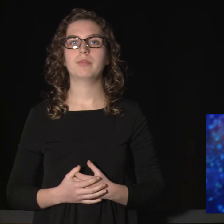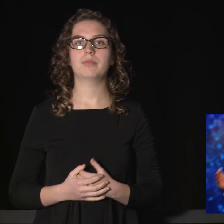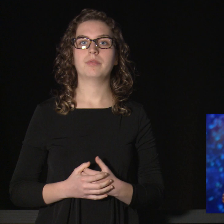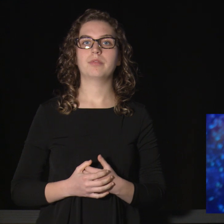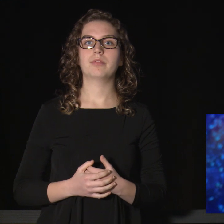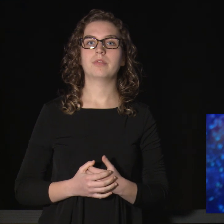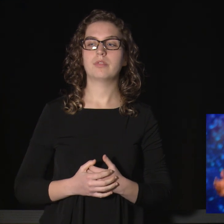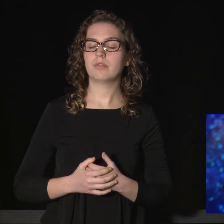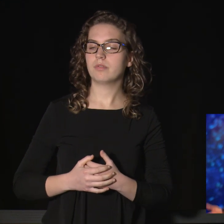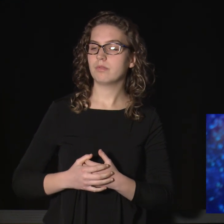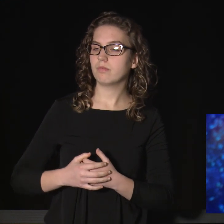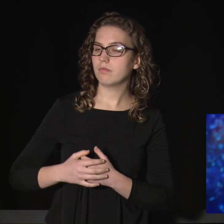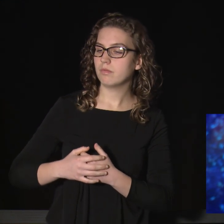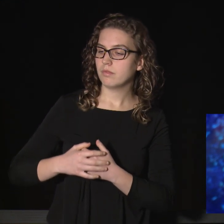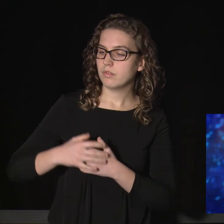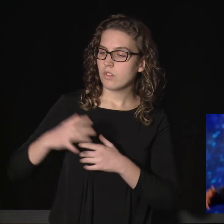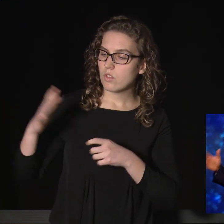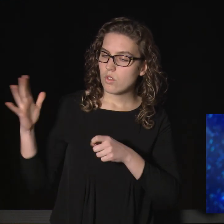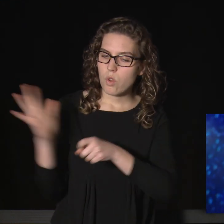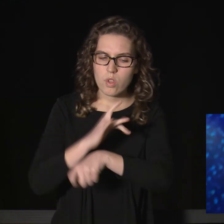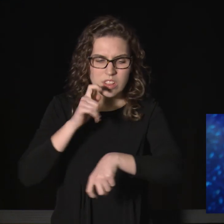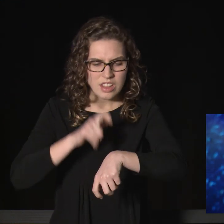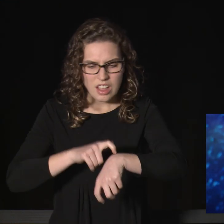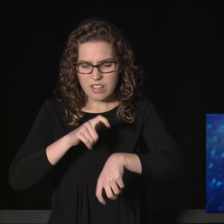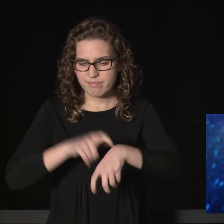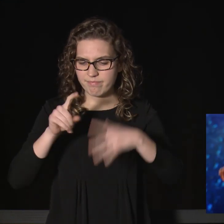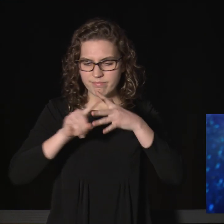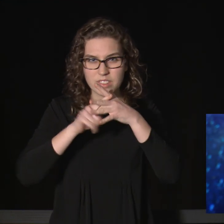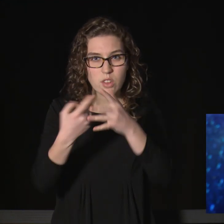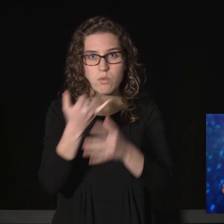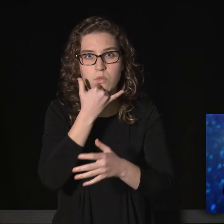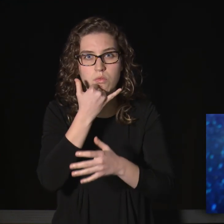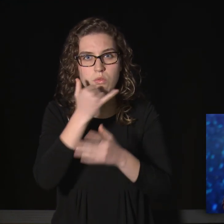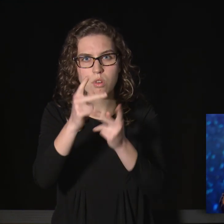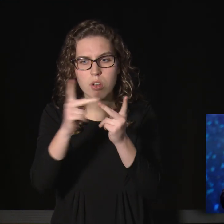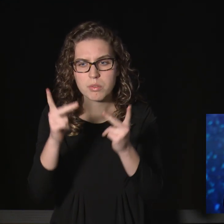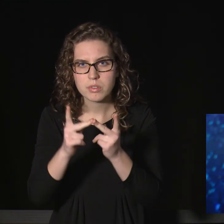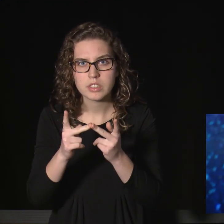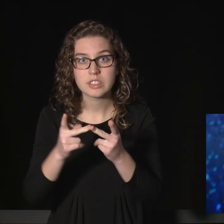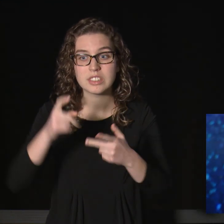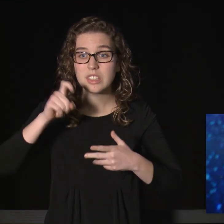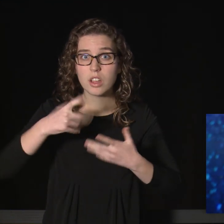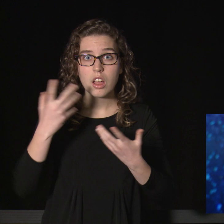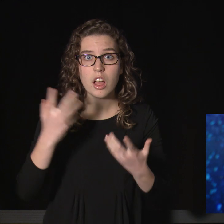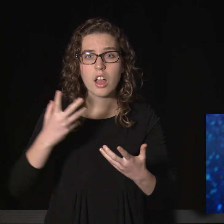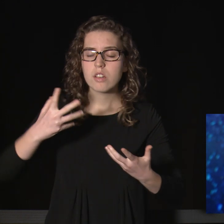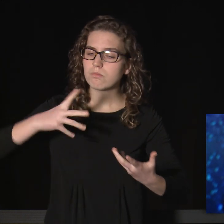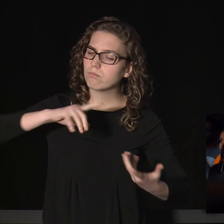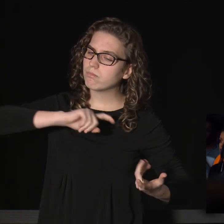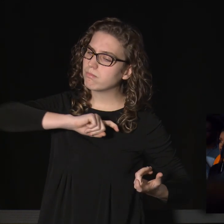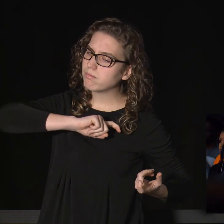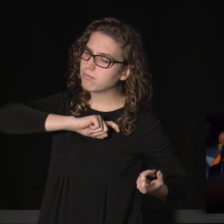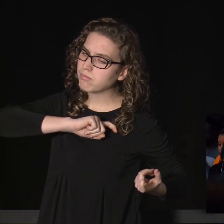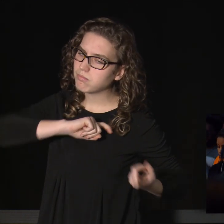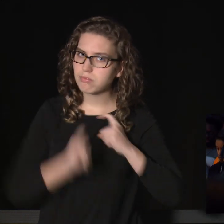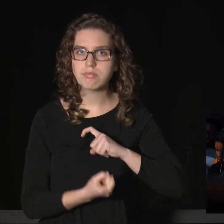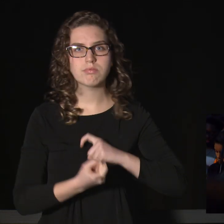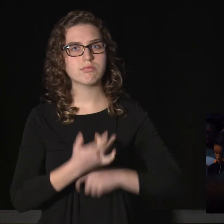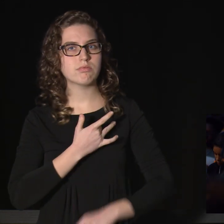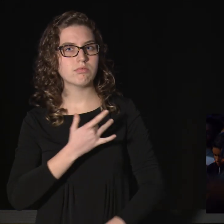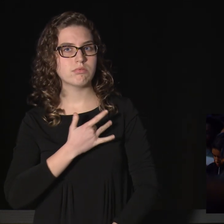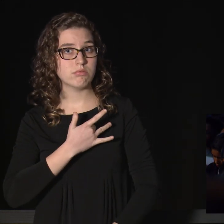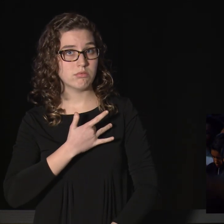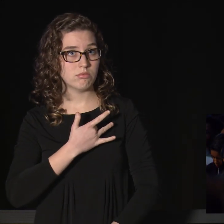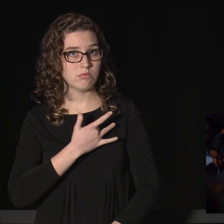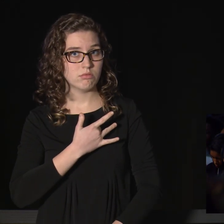But all the while beginning in the wrong place, what we need is a radical transformation of heart. And here's what I've got to